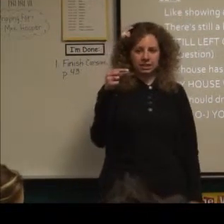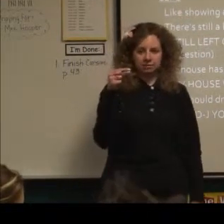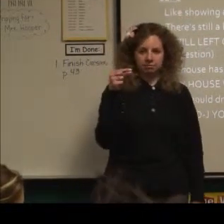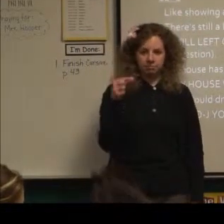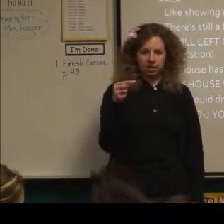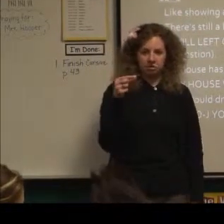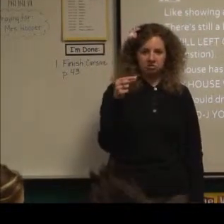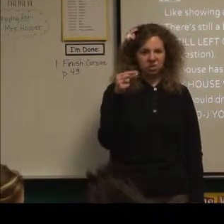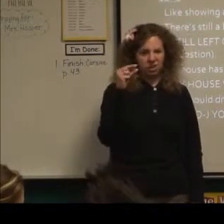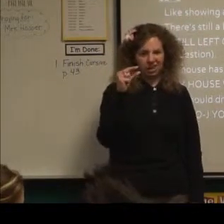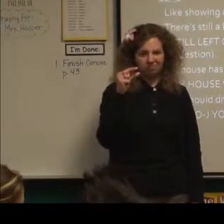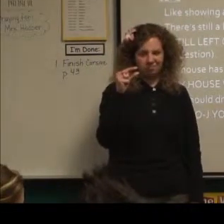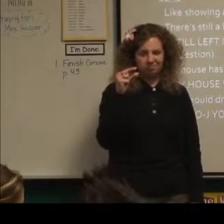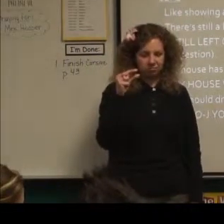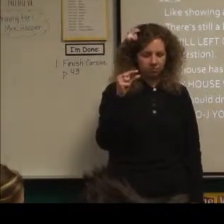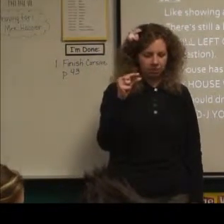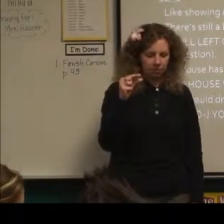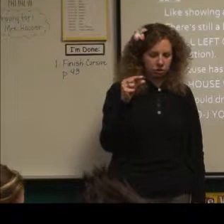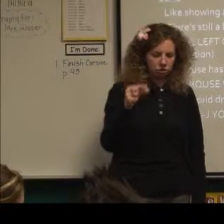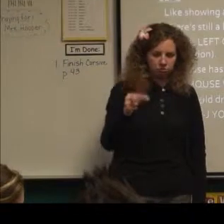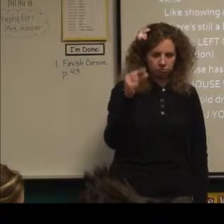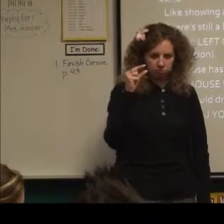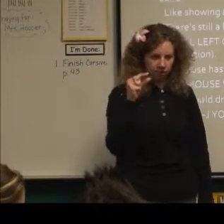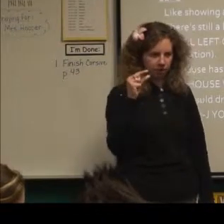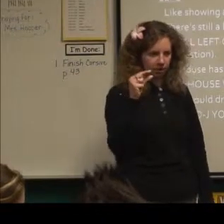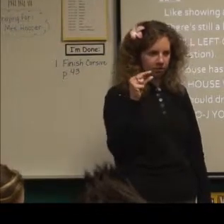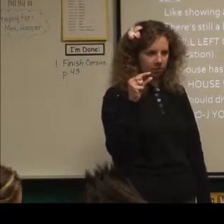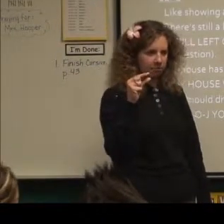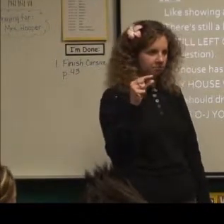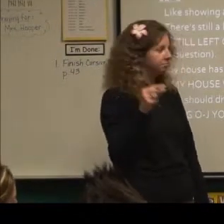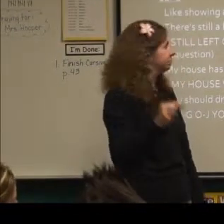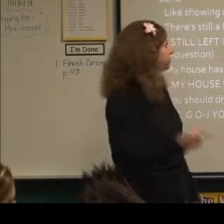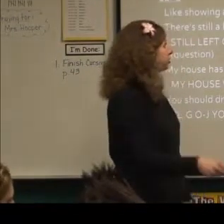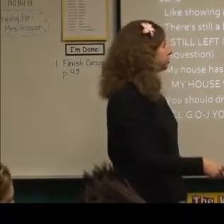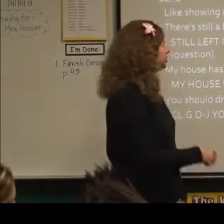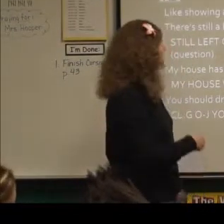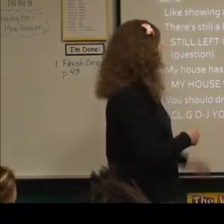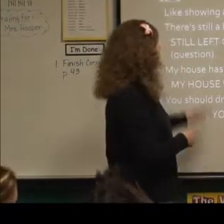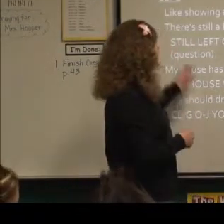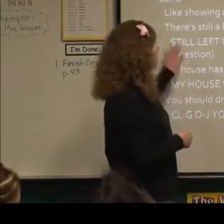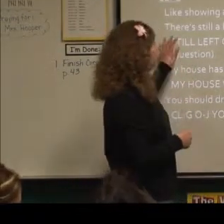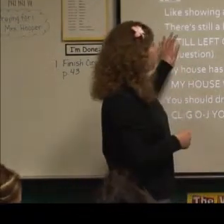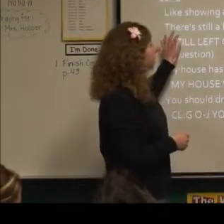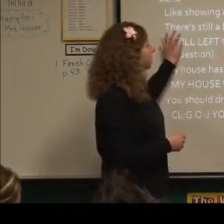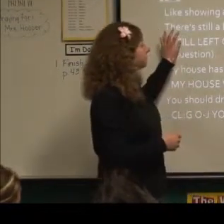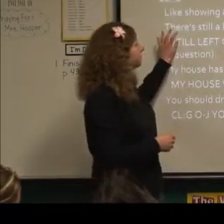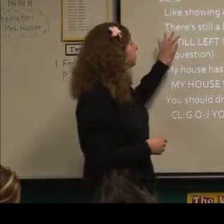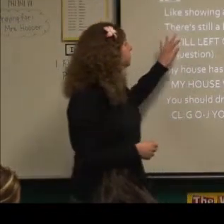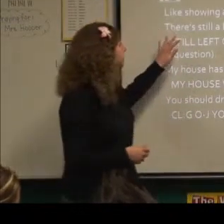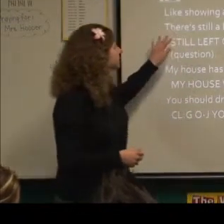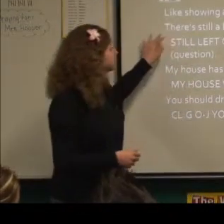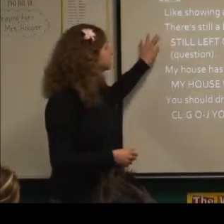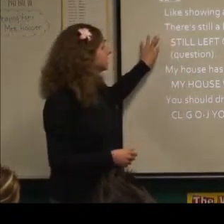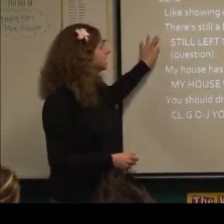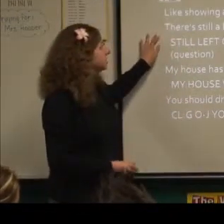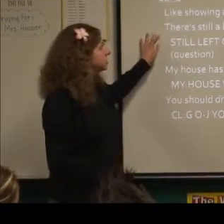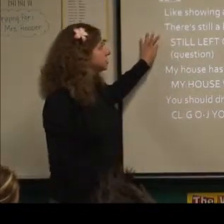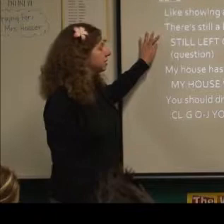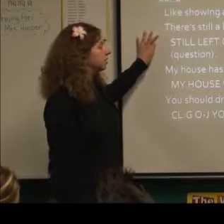this, okay? Like that much, that big, okay? So this one says there's still a